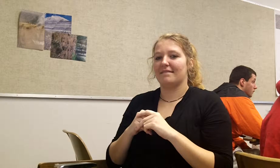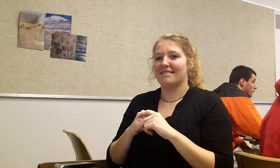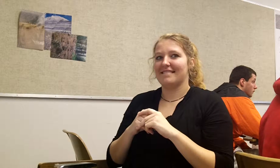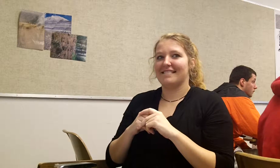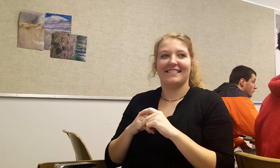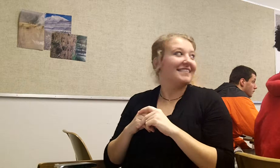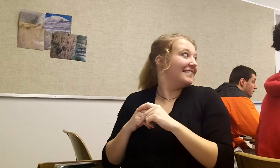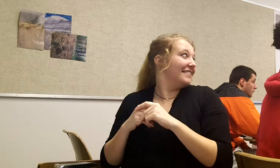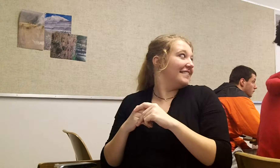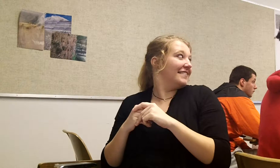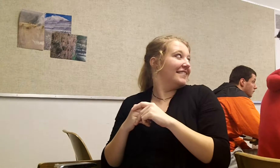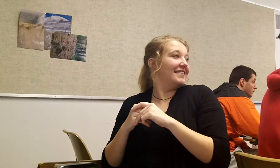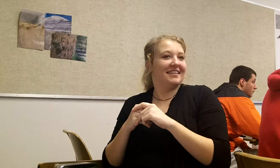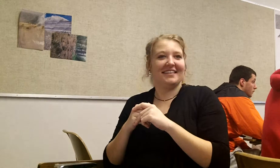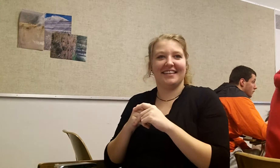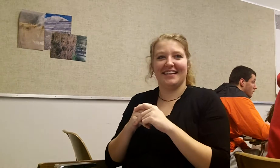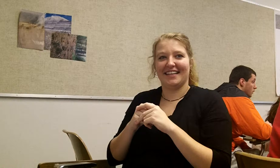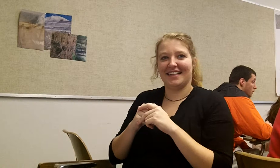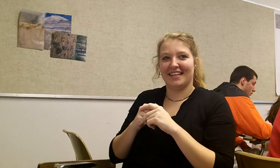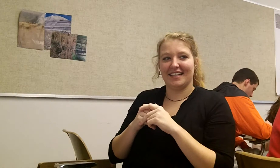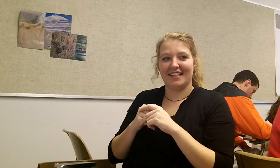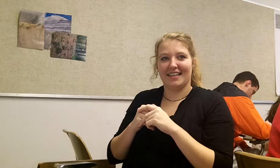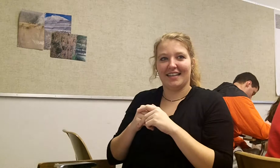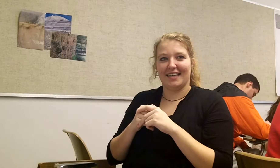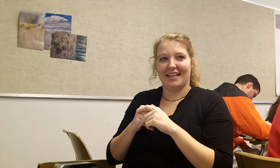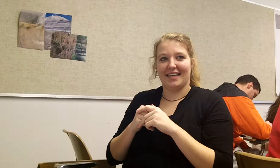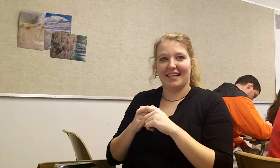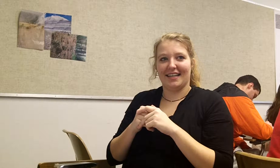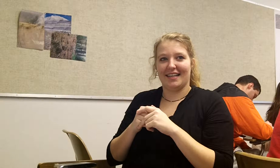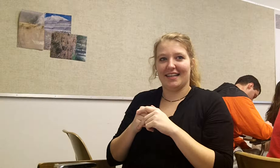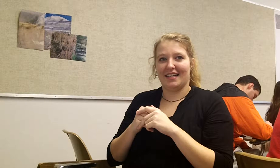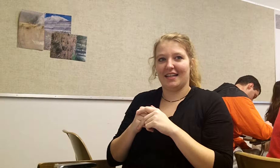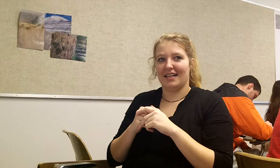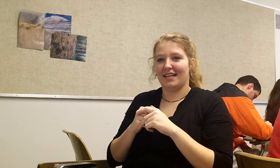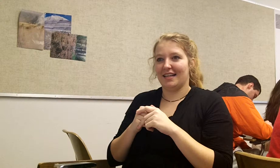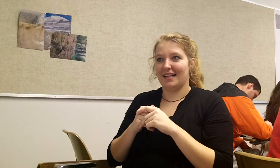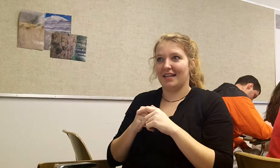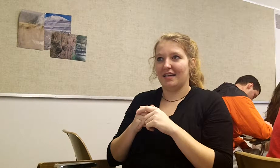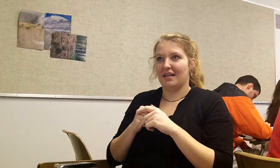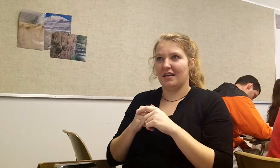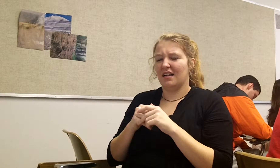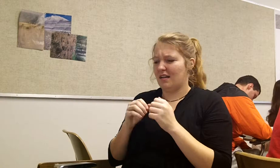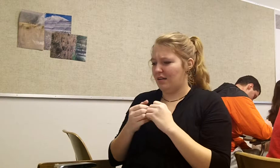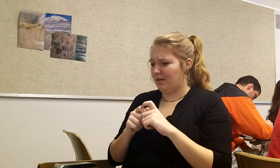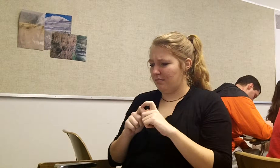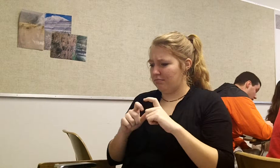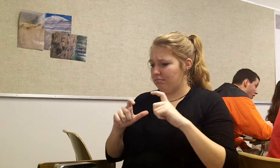Wait for it. Wait for it. All right. How do I make that bigger?